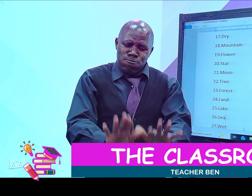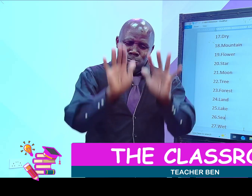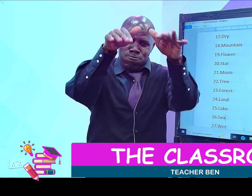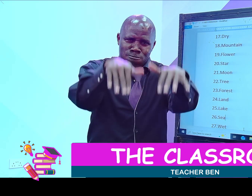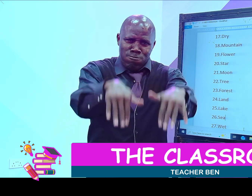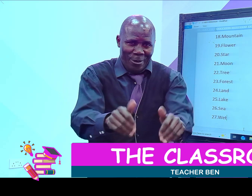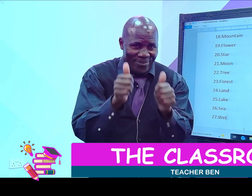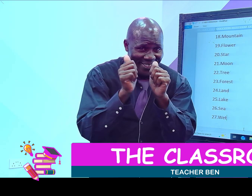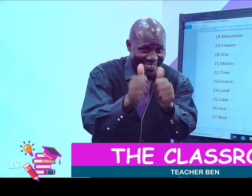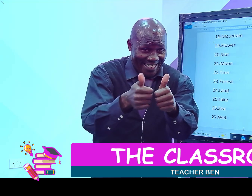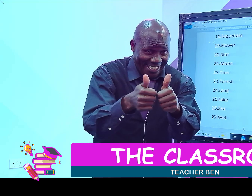sea.